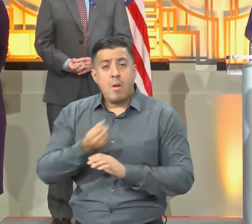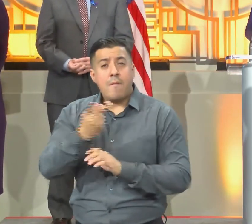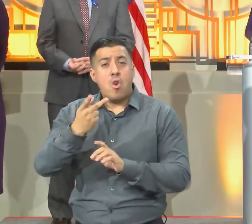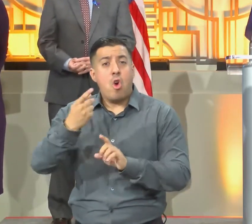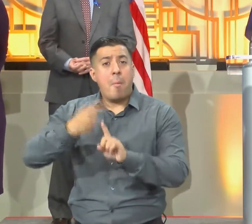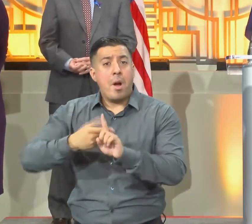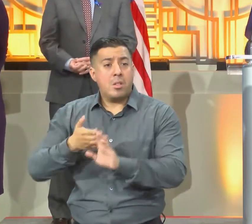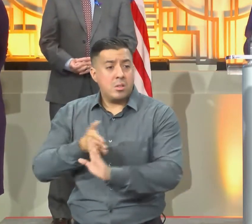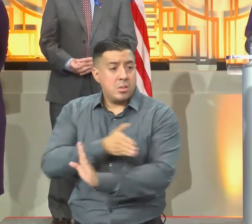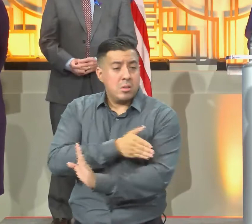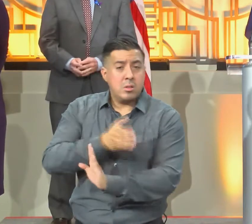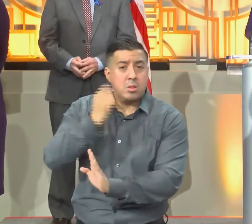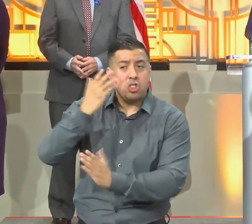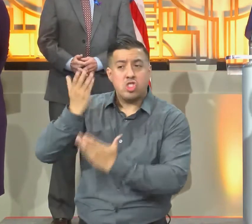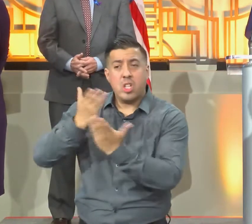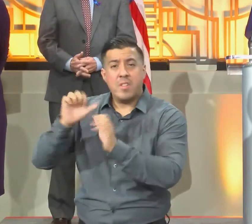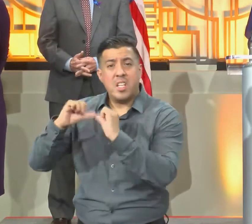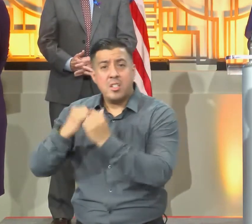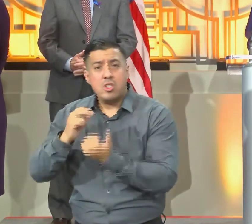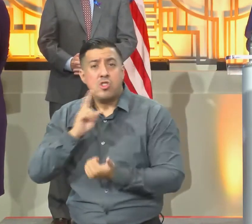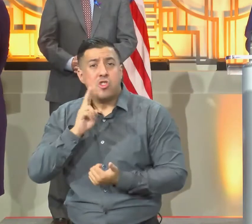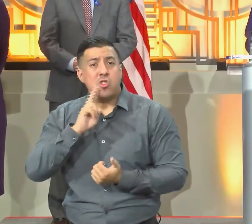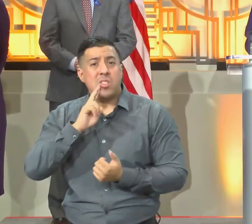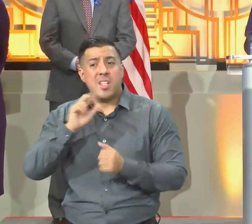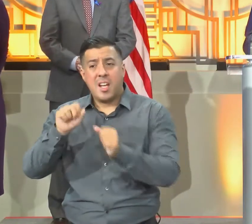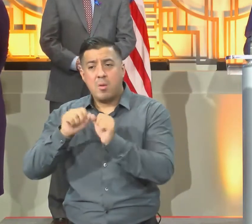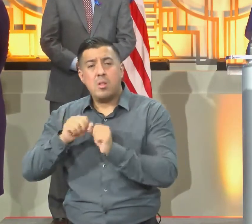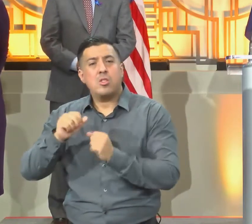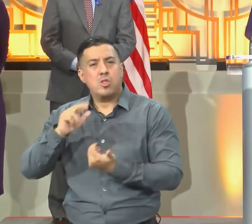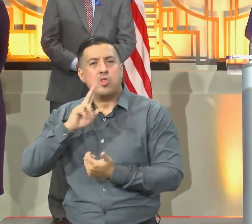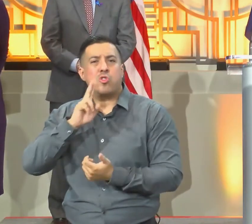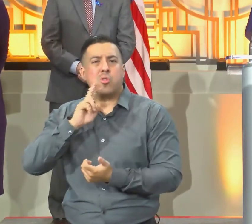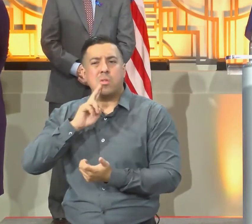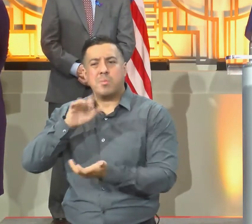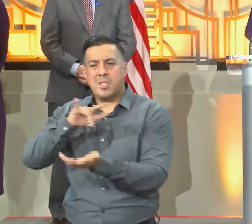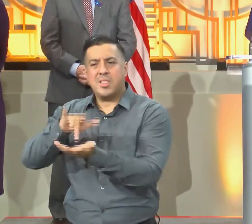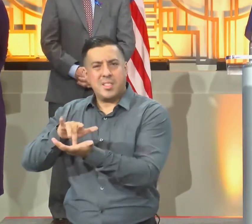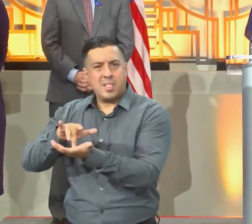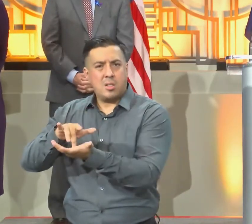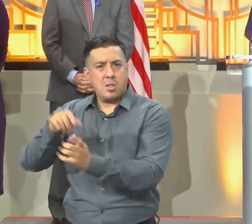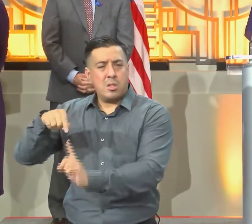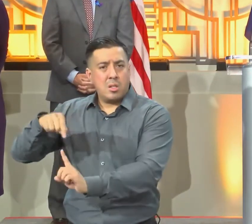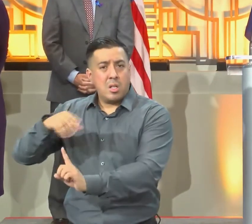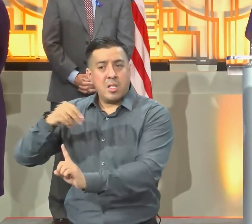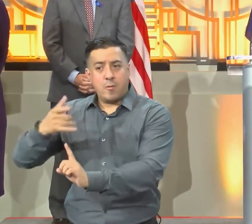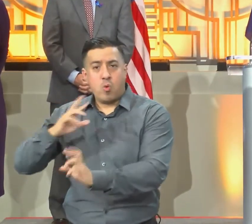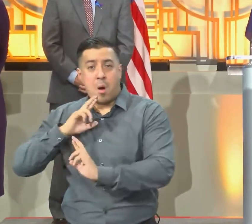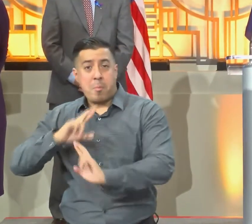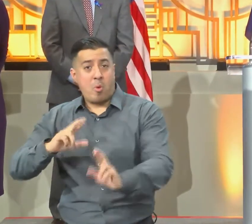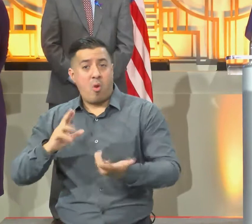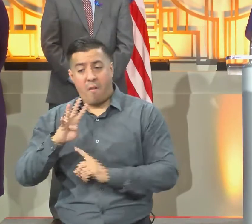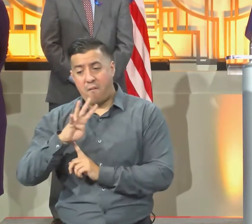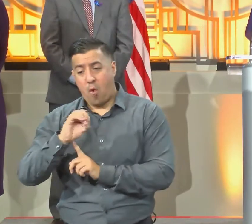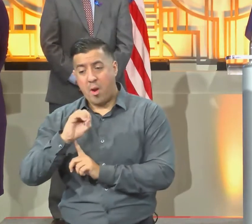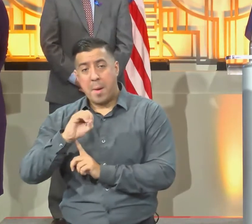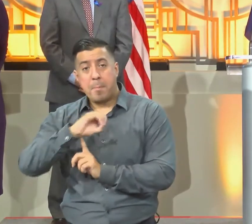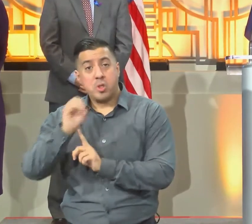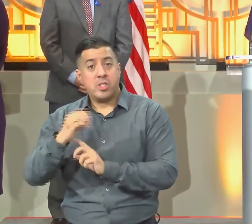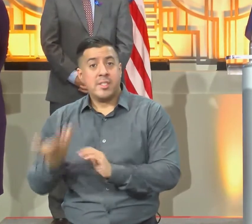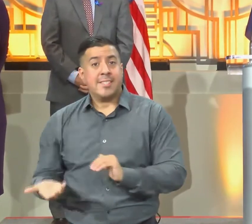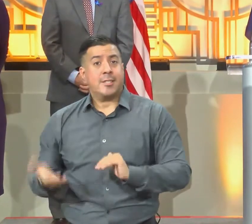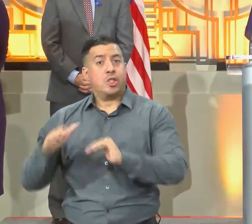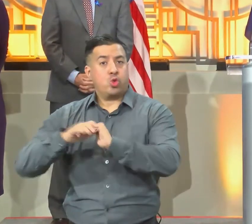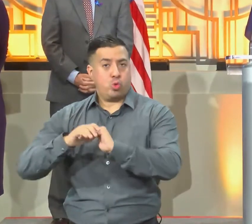service agencies like the Houston Area Women's Center, led by Emily Whitehurst, have reported a 40%